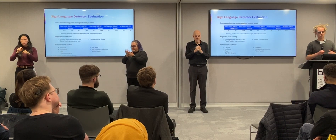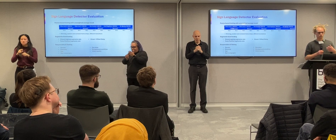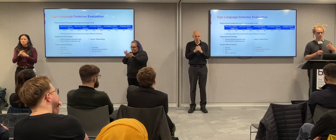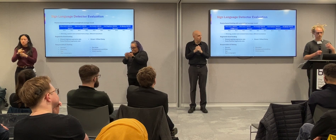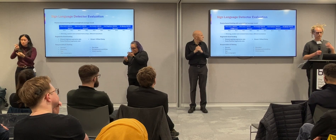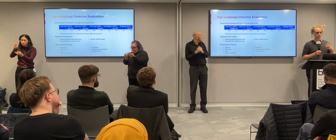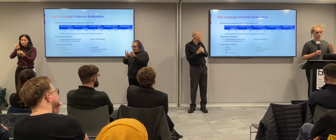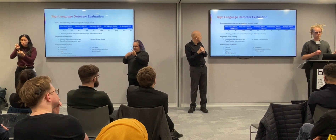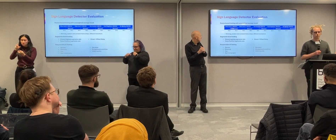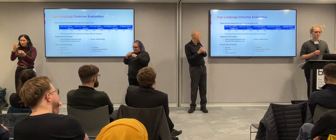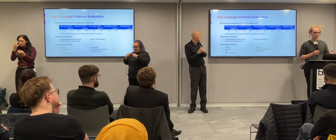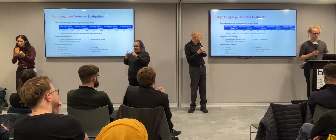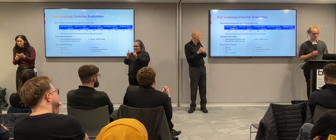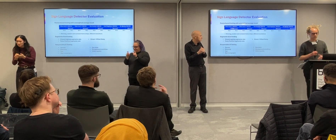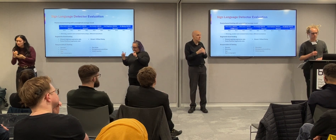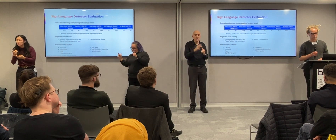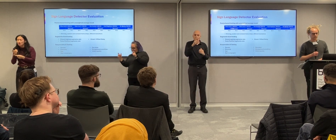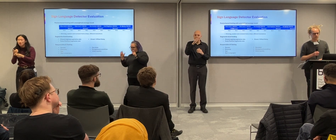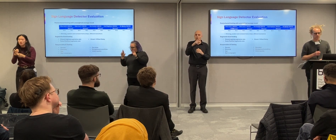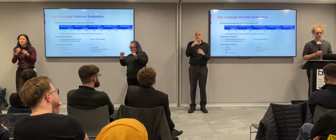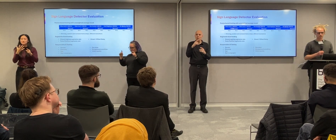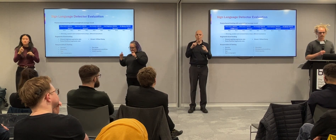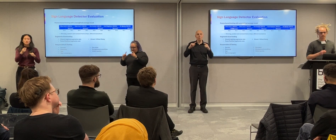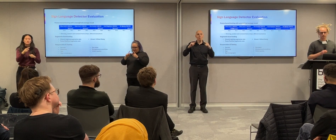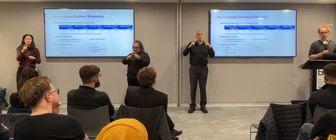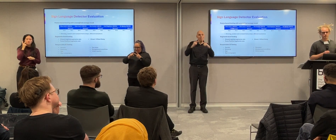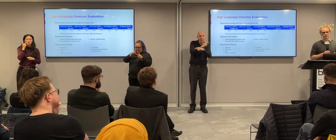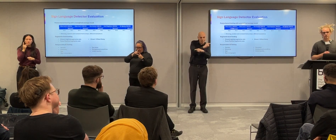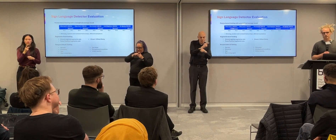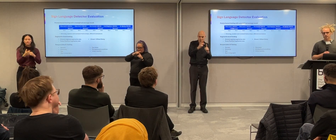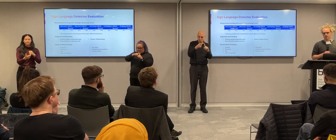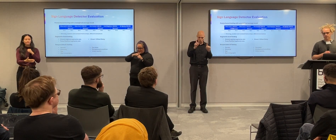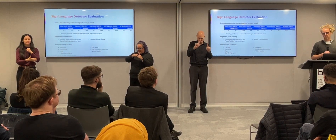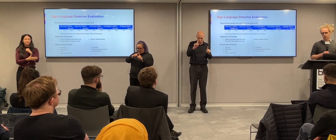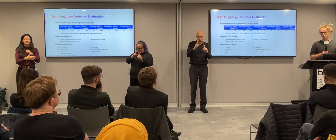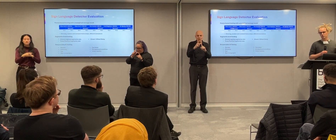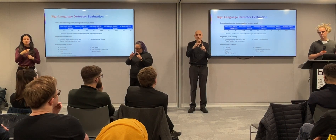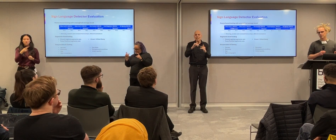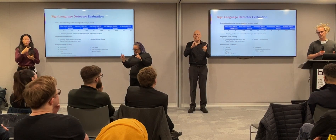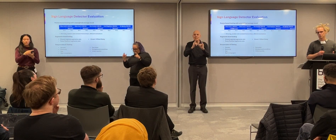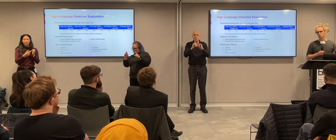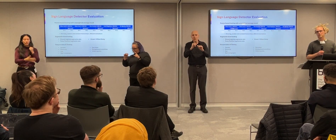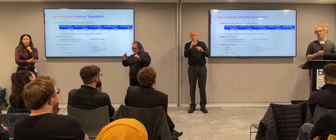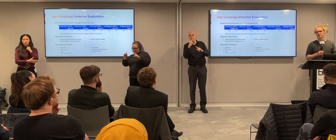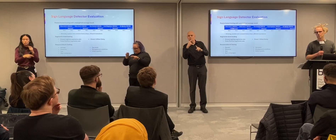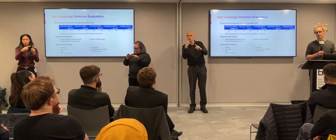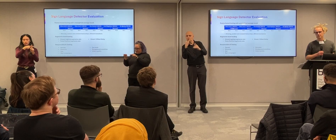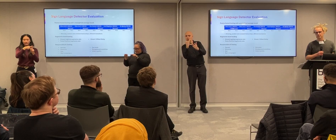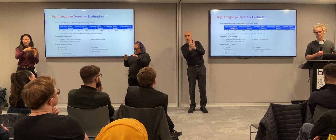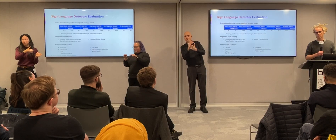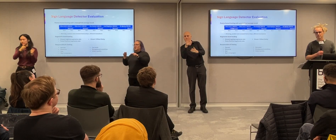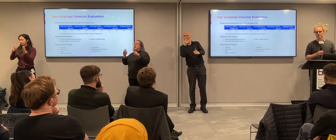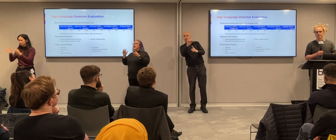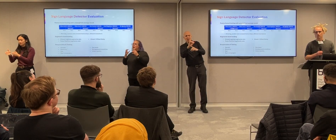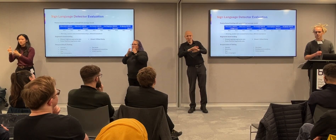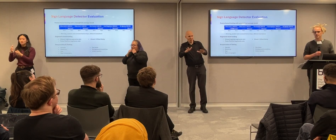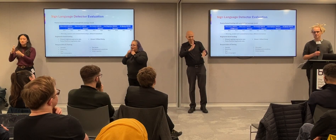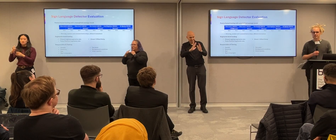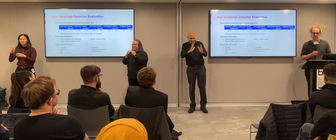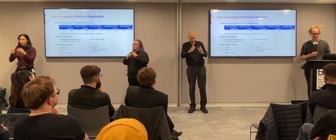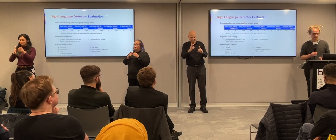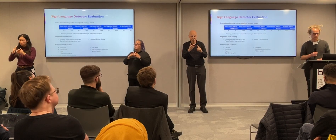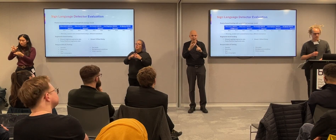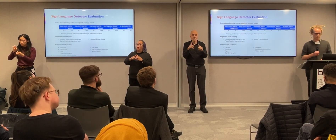rate, looked at the false positive segments rate, and obviously kind of we do care about the onset and